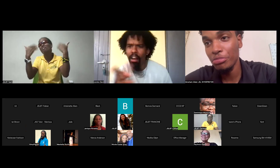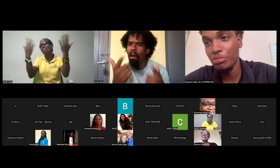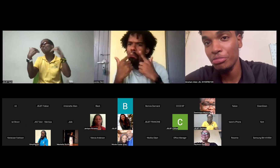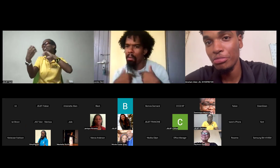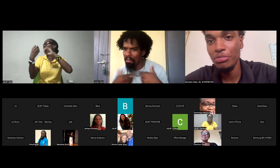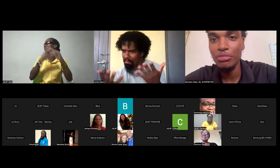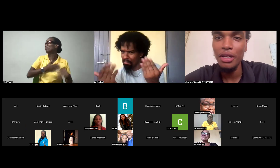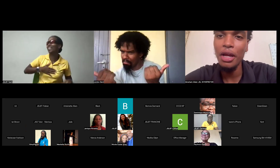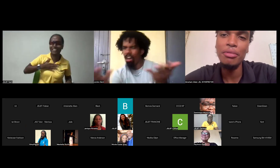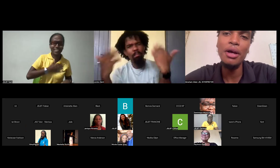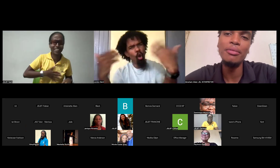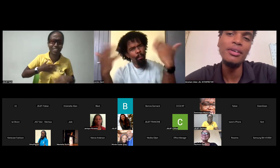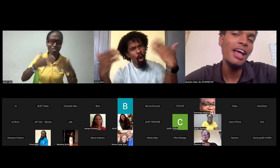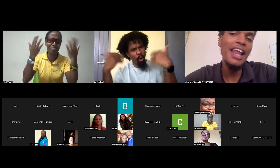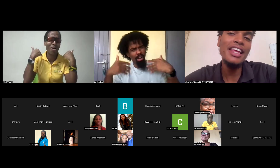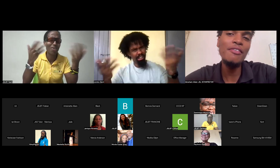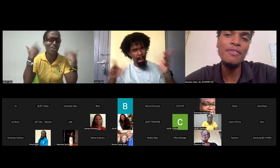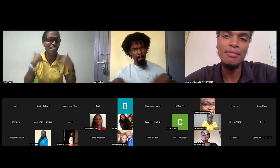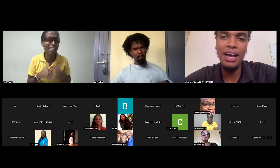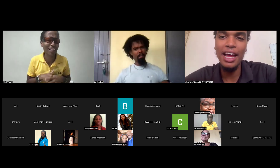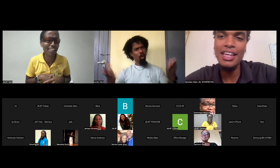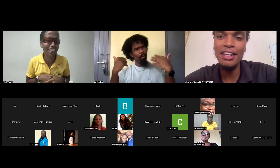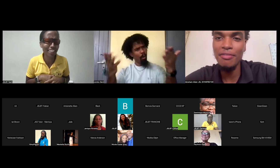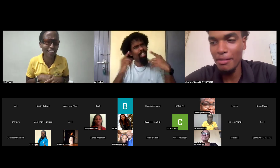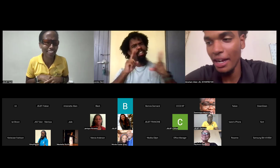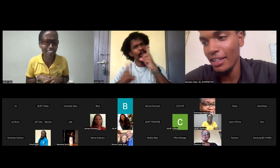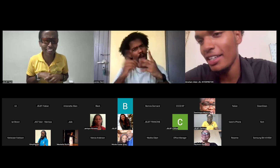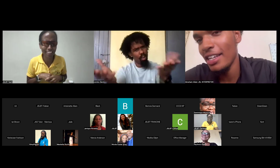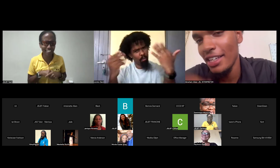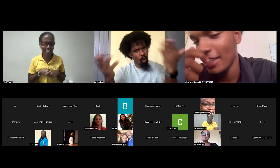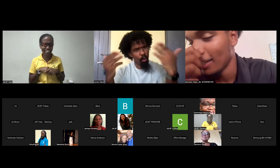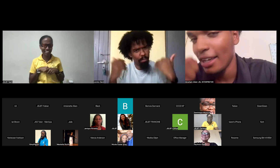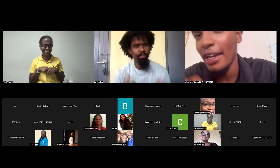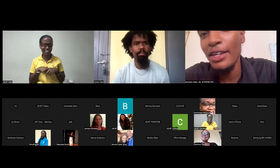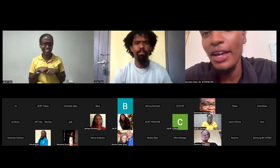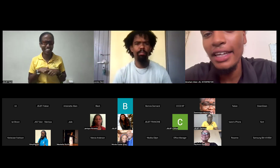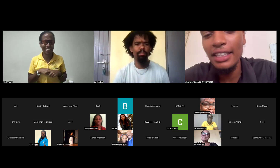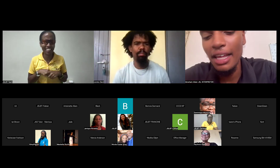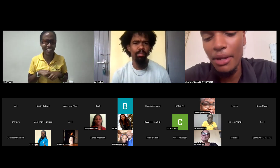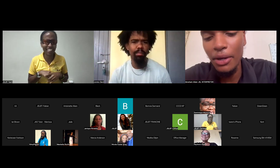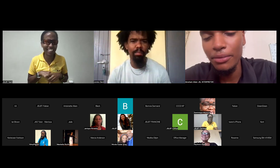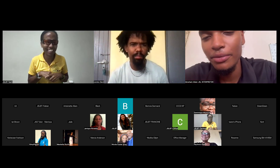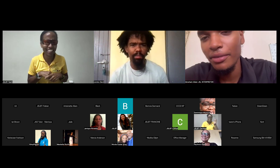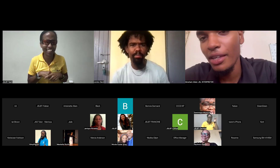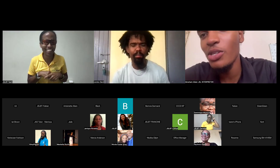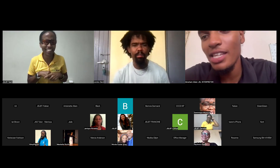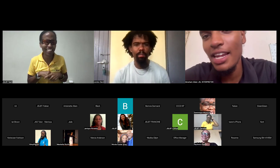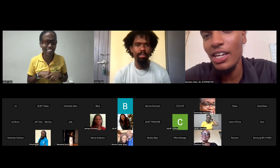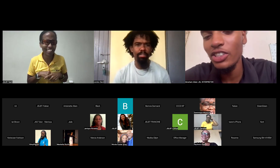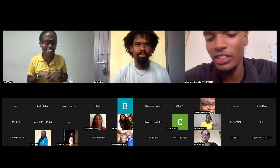Mm, come. I need the feedback. I need the feedback. I need you guys to let me know. Did you see any country